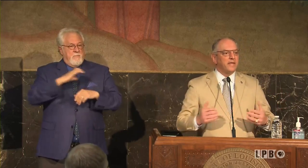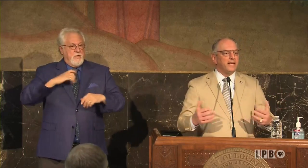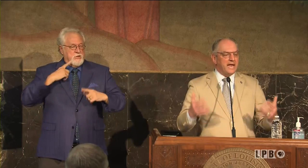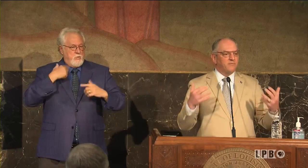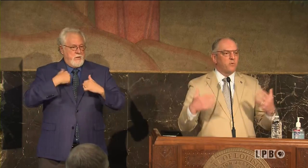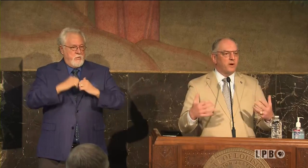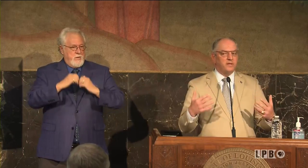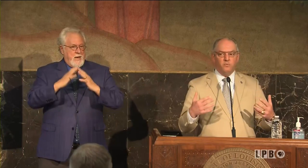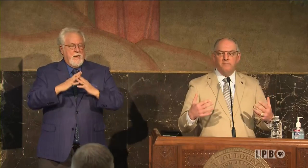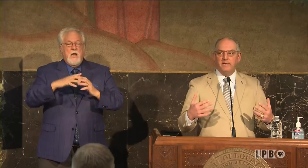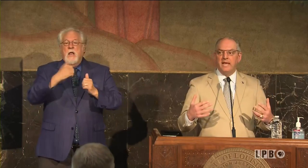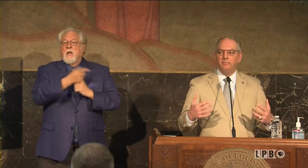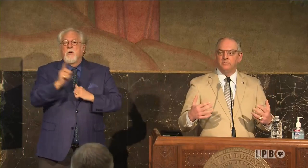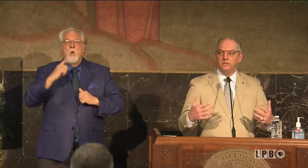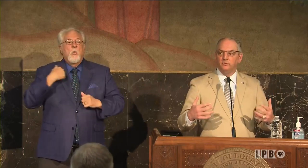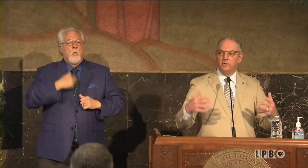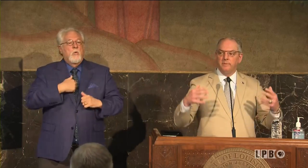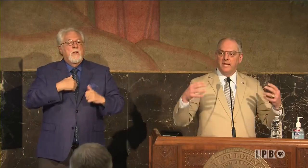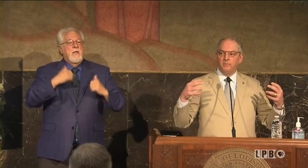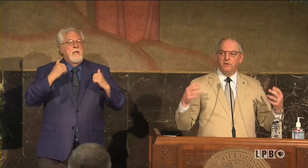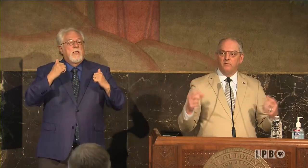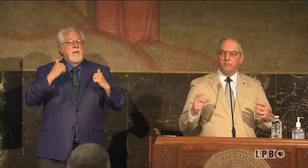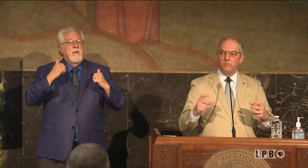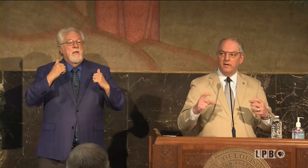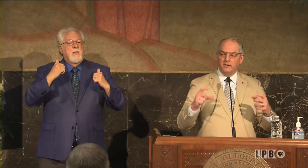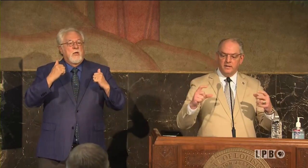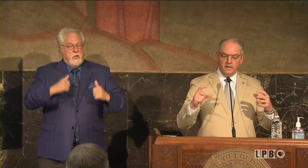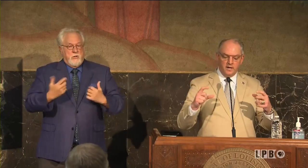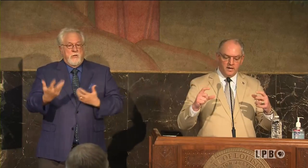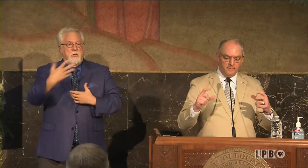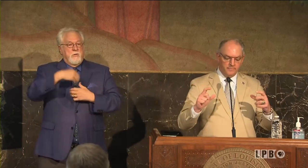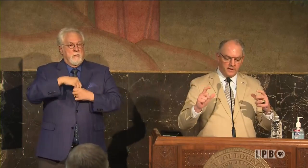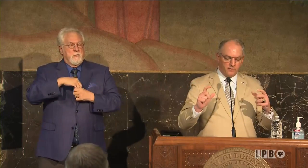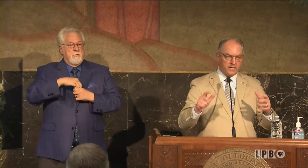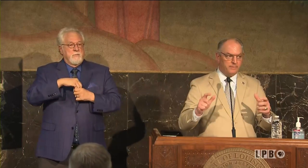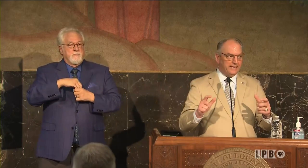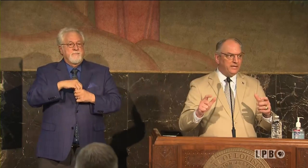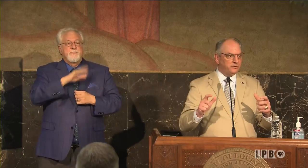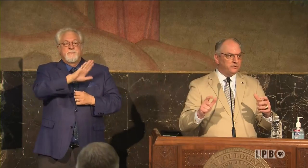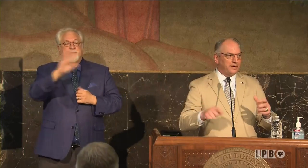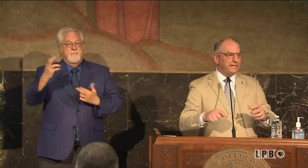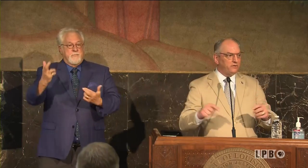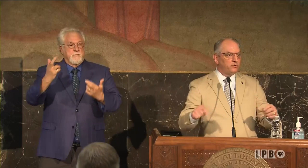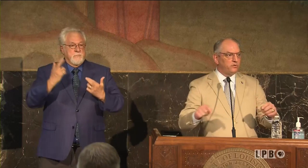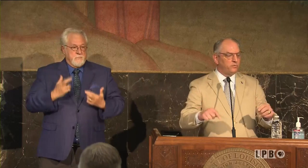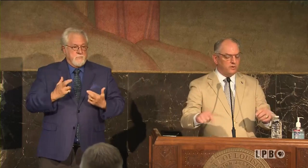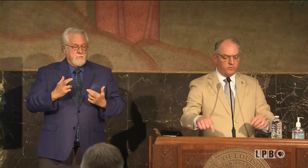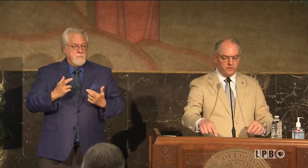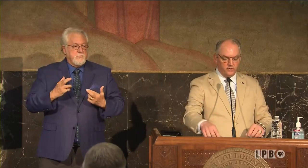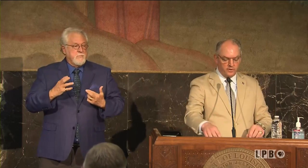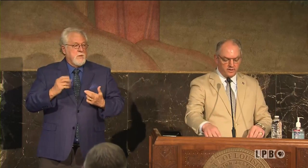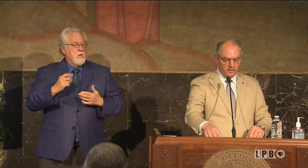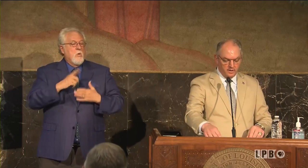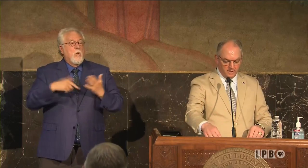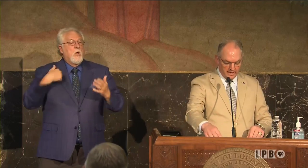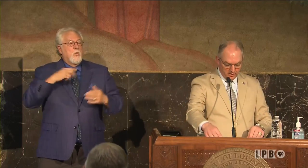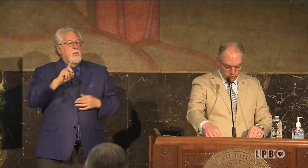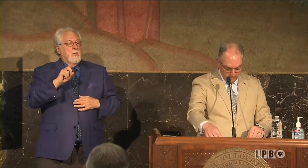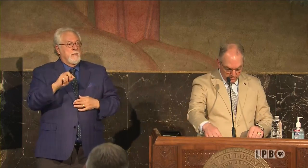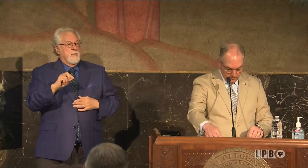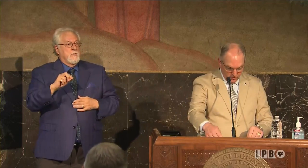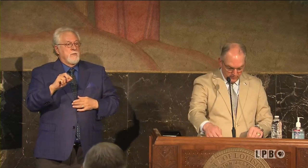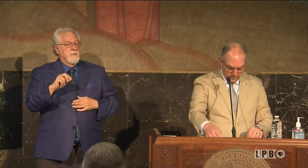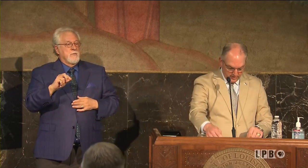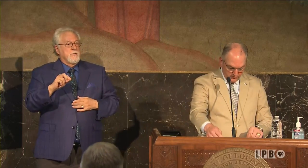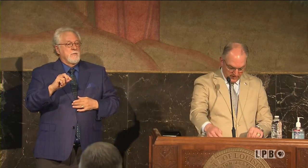created. And everywhere that we've been able to incorporate their recommendations into what we're doing as